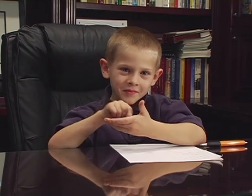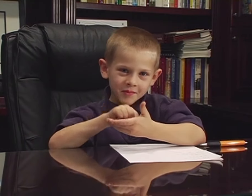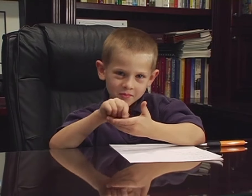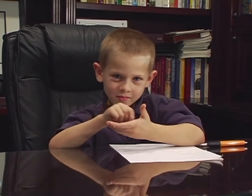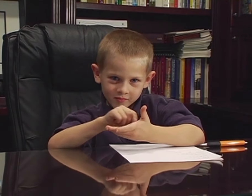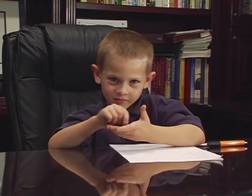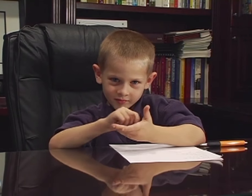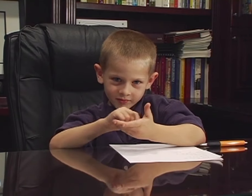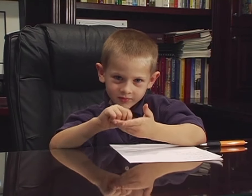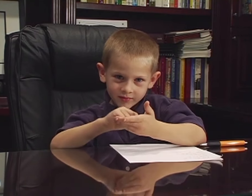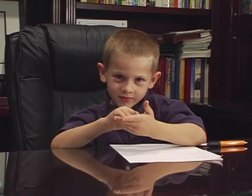Write.